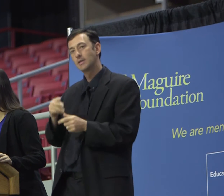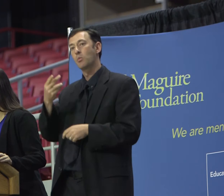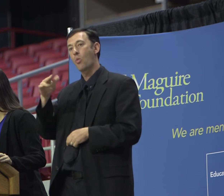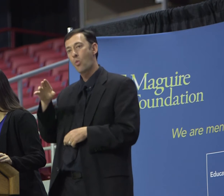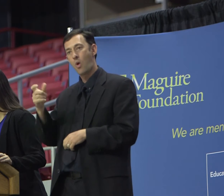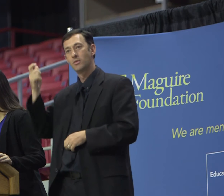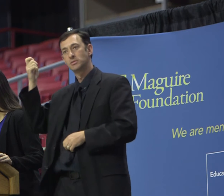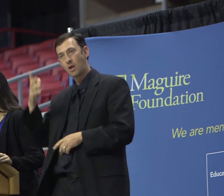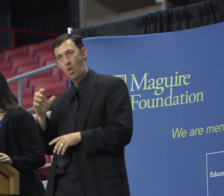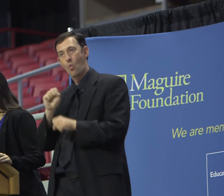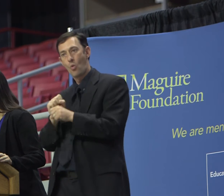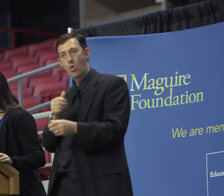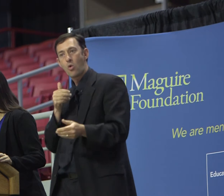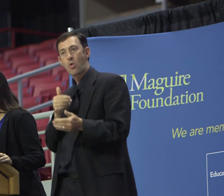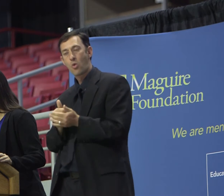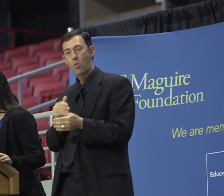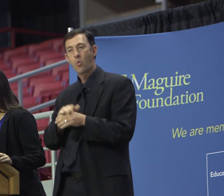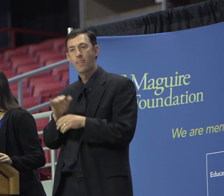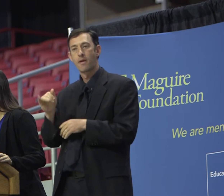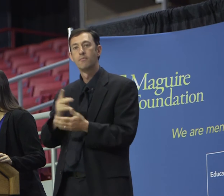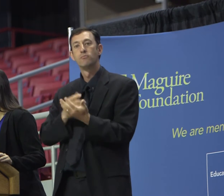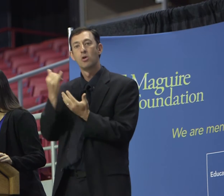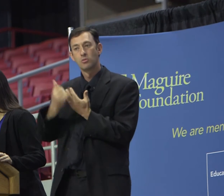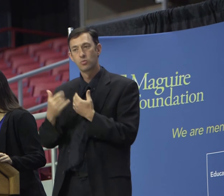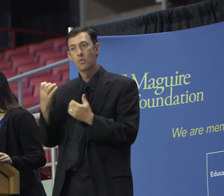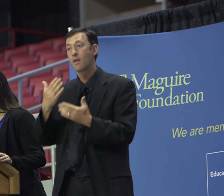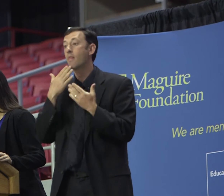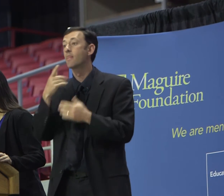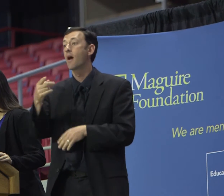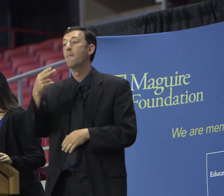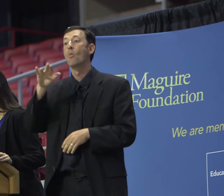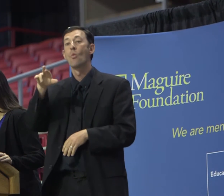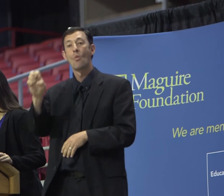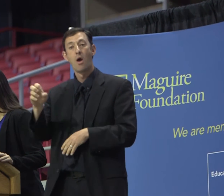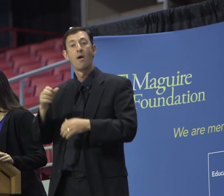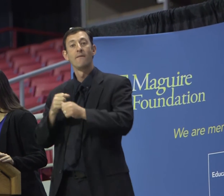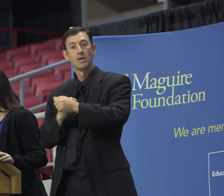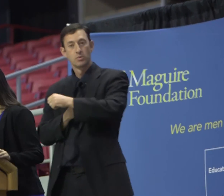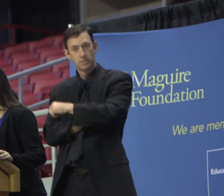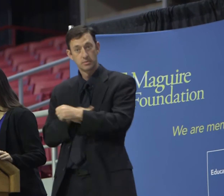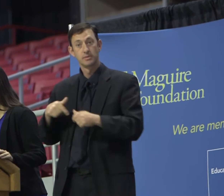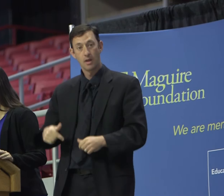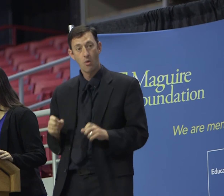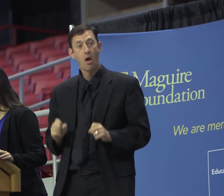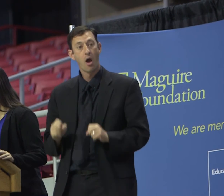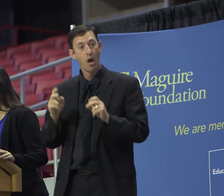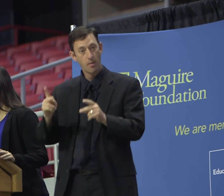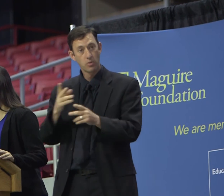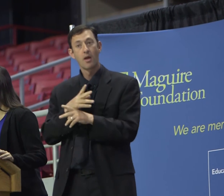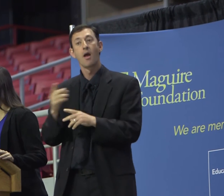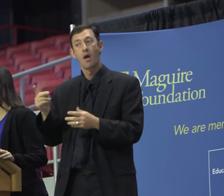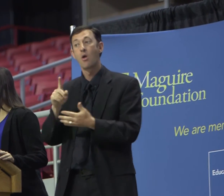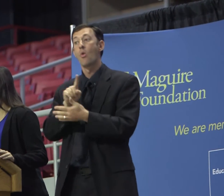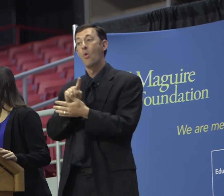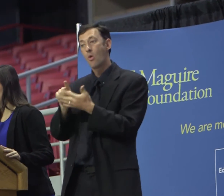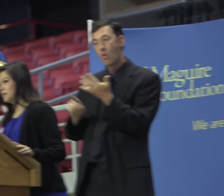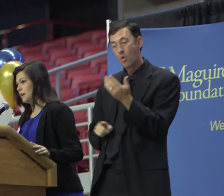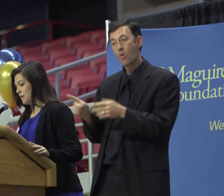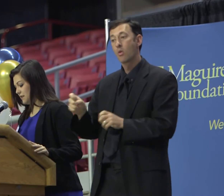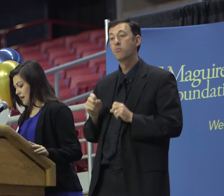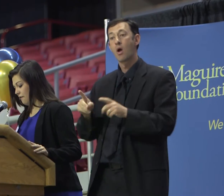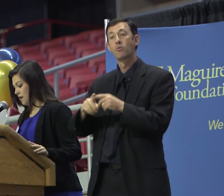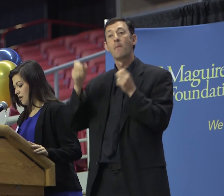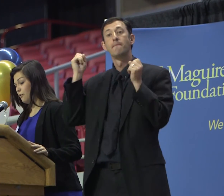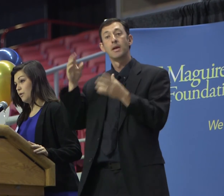on the project. I would like to thank the Maguire Foundation for this opportunity and the opportunities that they provide to many students